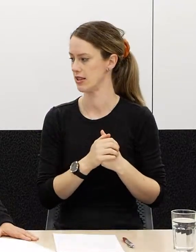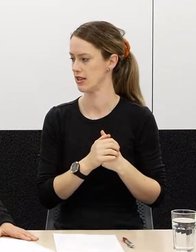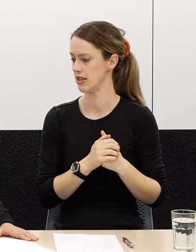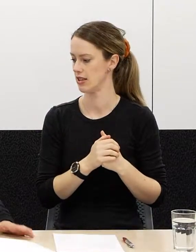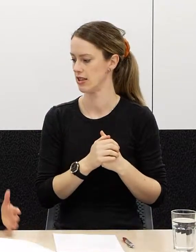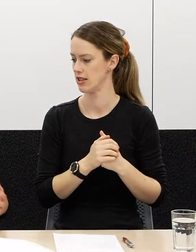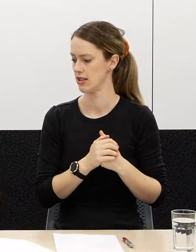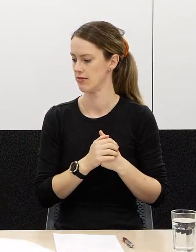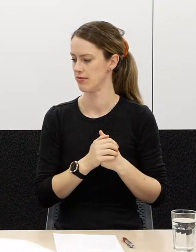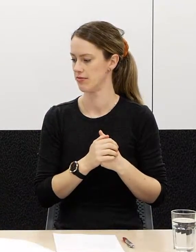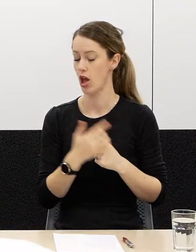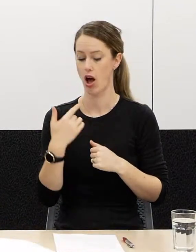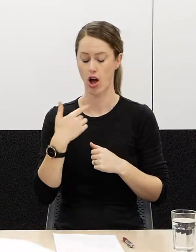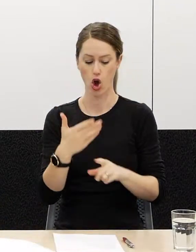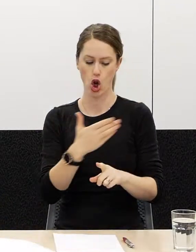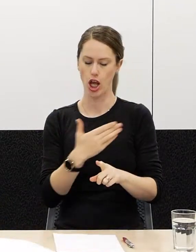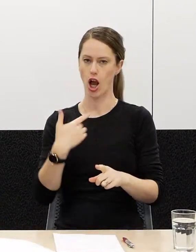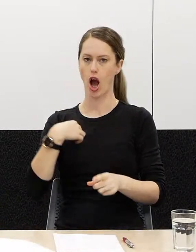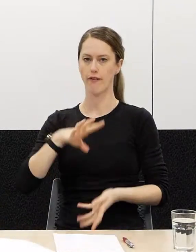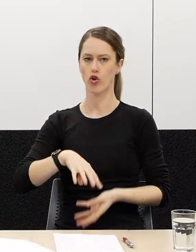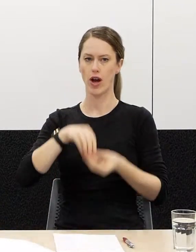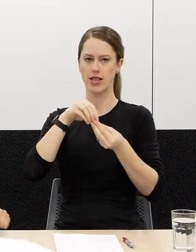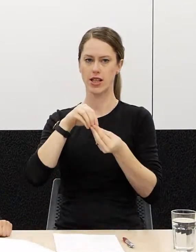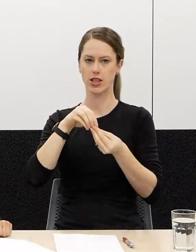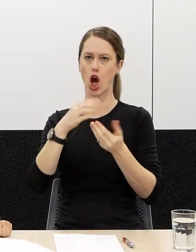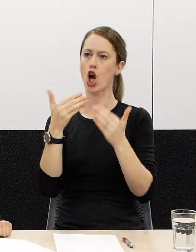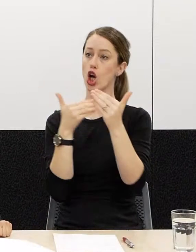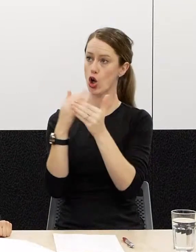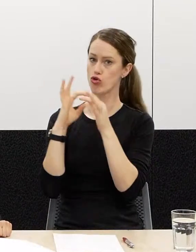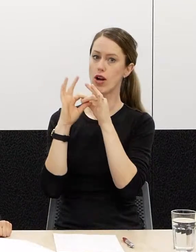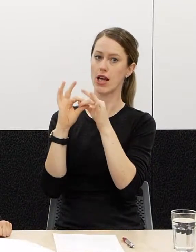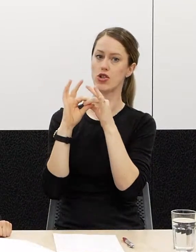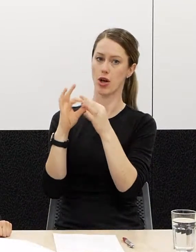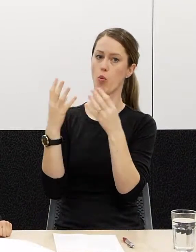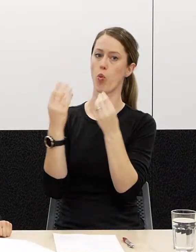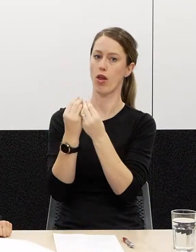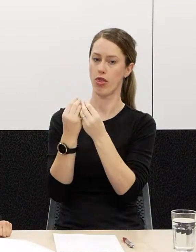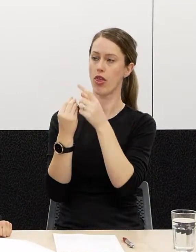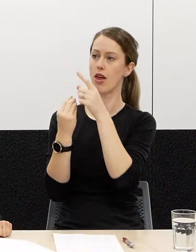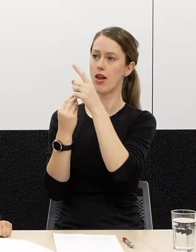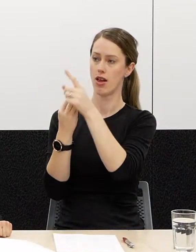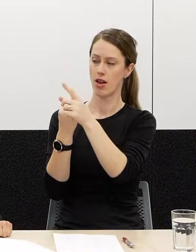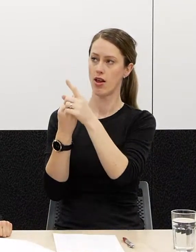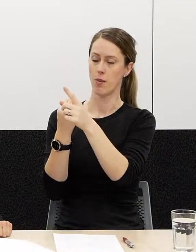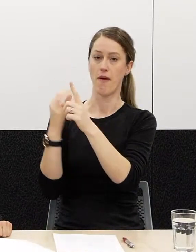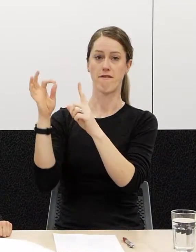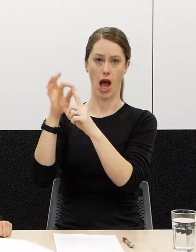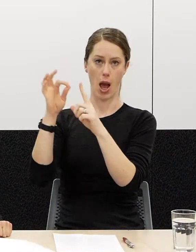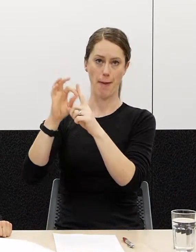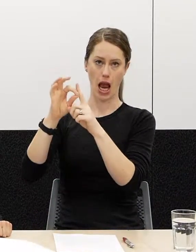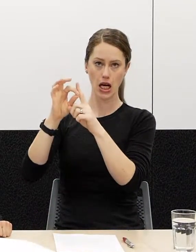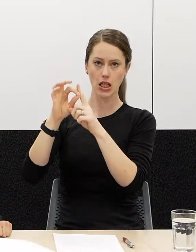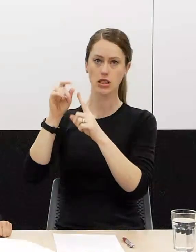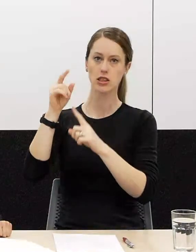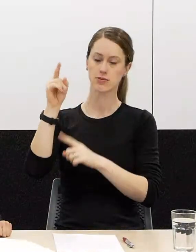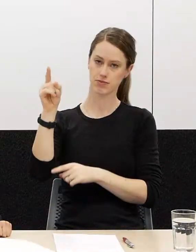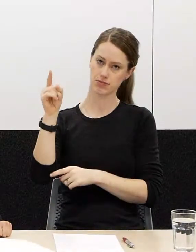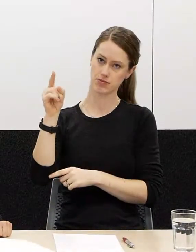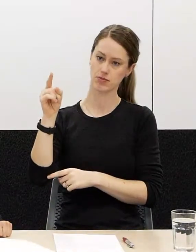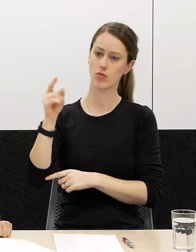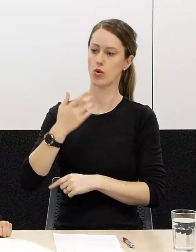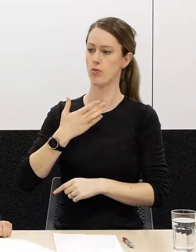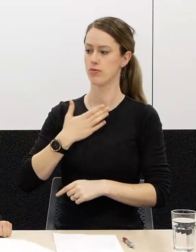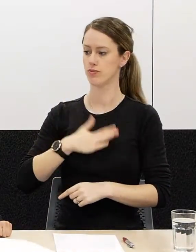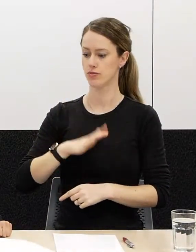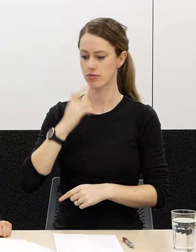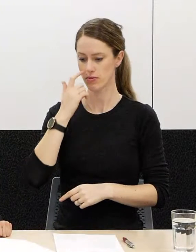early on created a close relationship with Pharmac, and very keen to